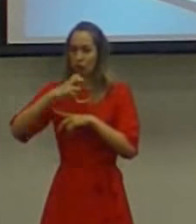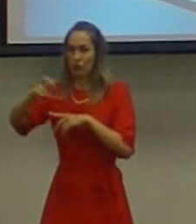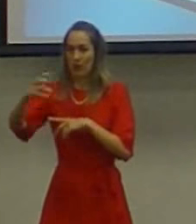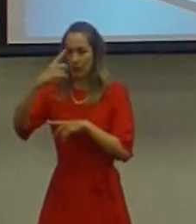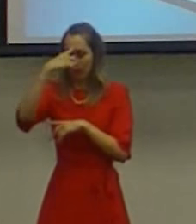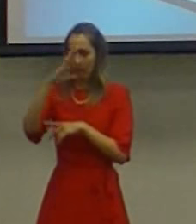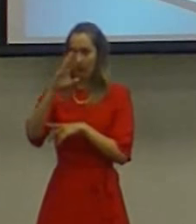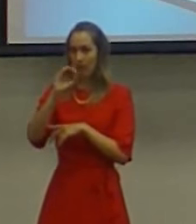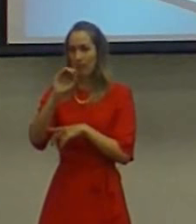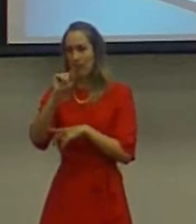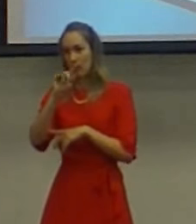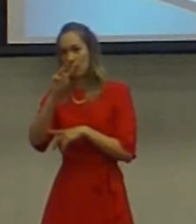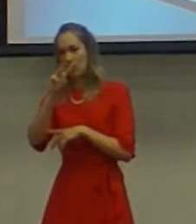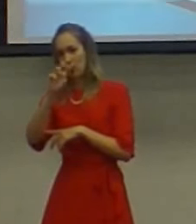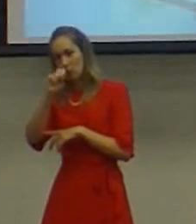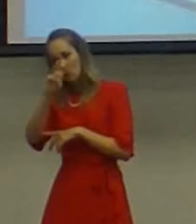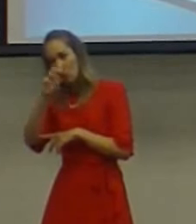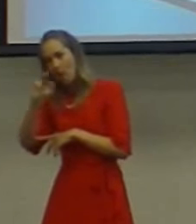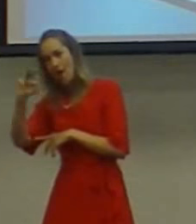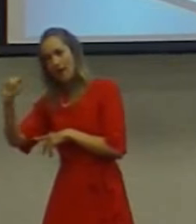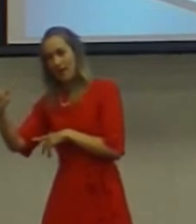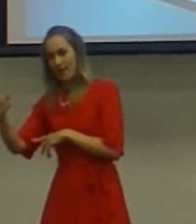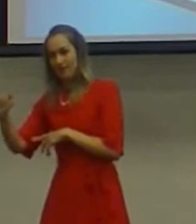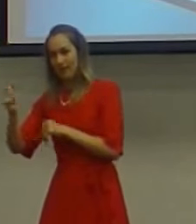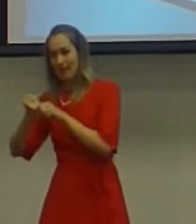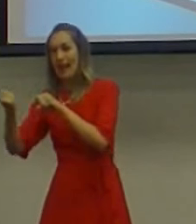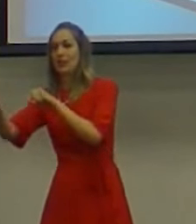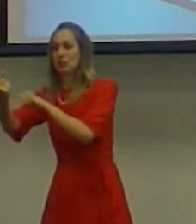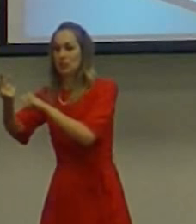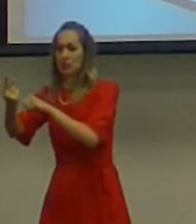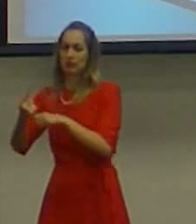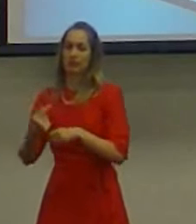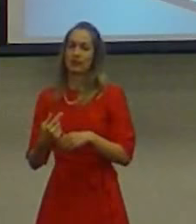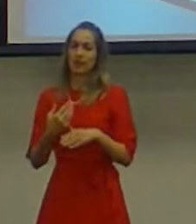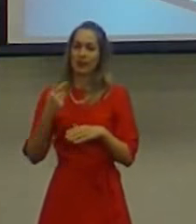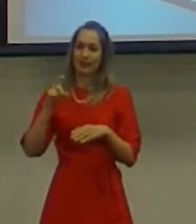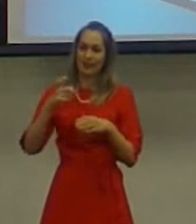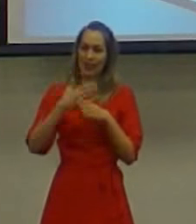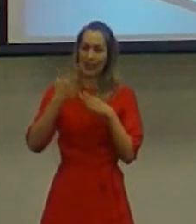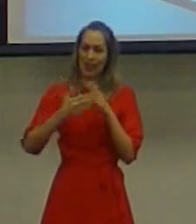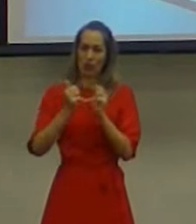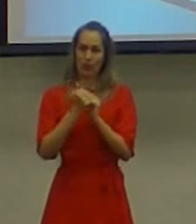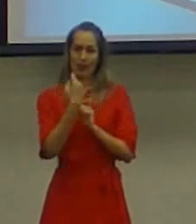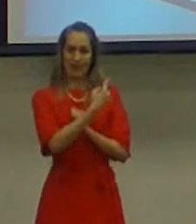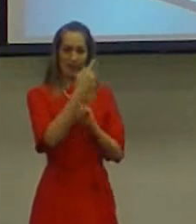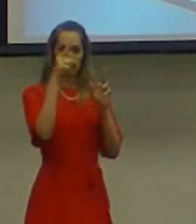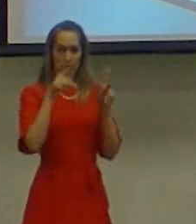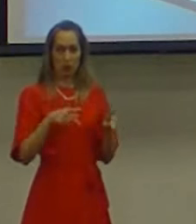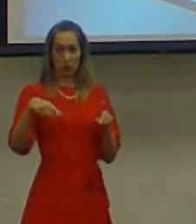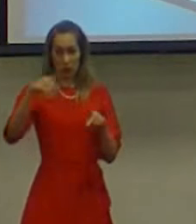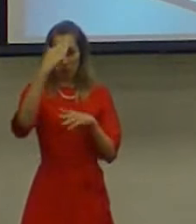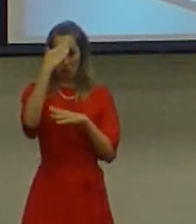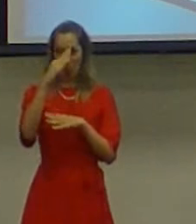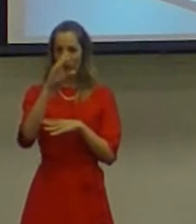Botswana the following year. So, and I want to end with this person right here. Many of you know Debbie Board,